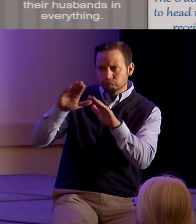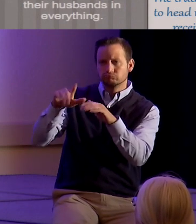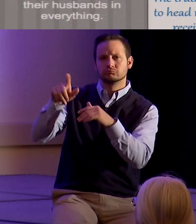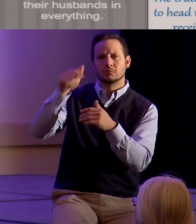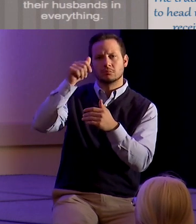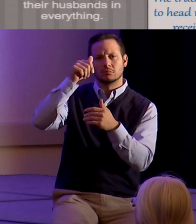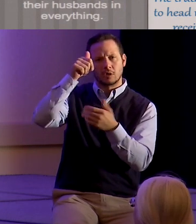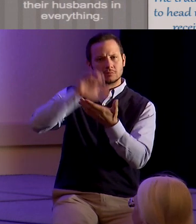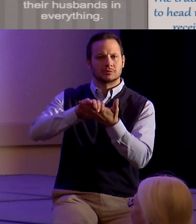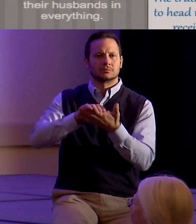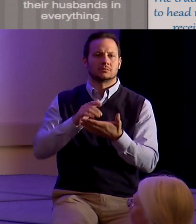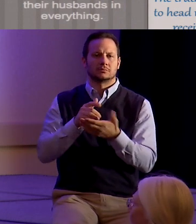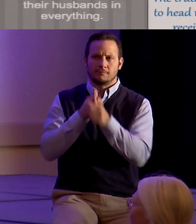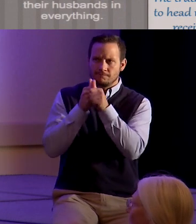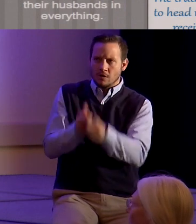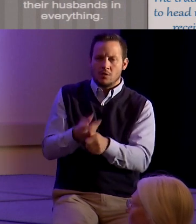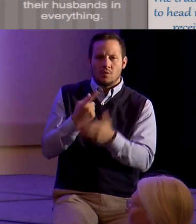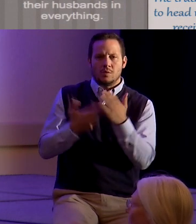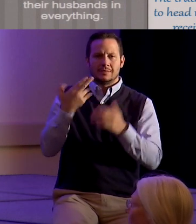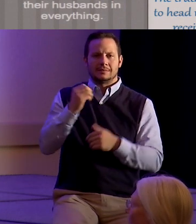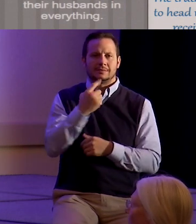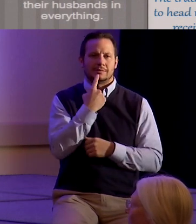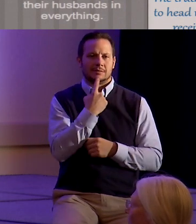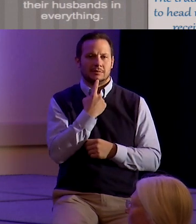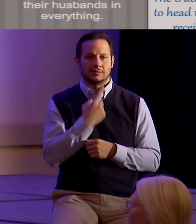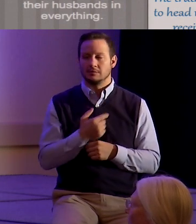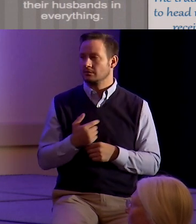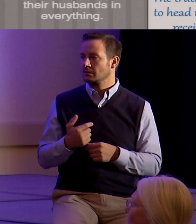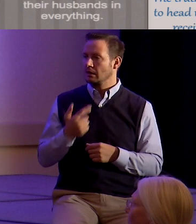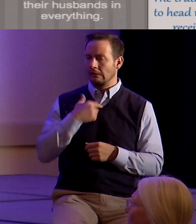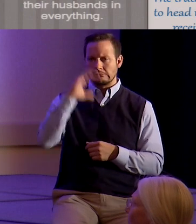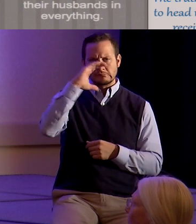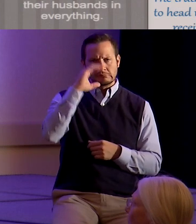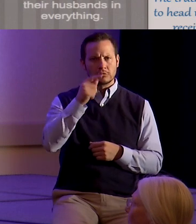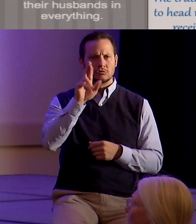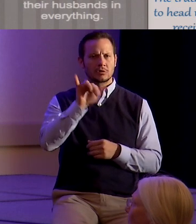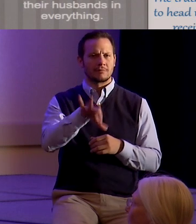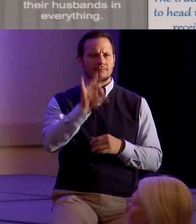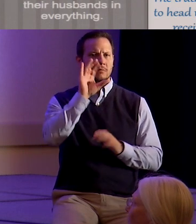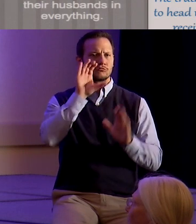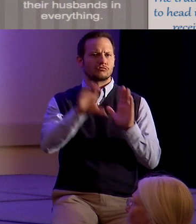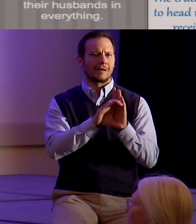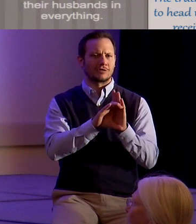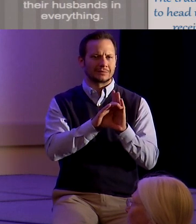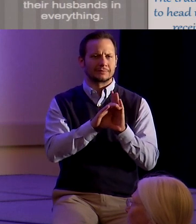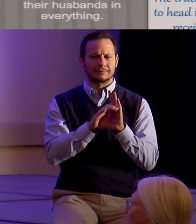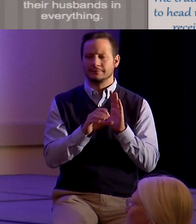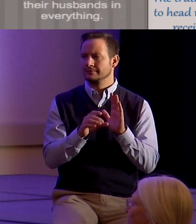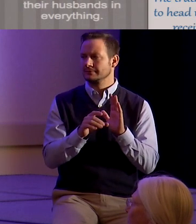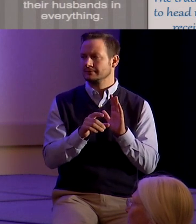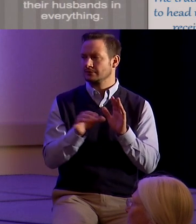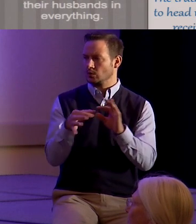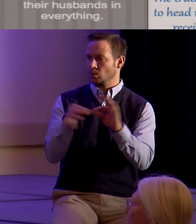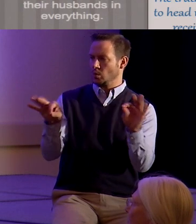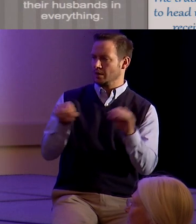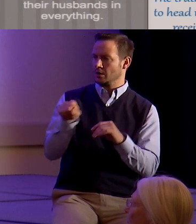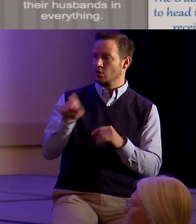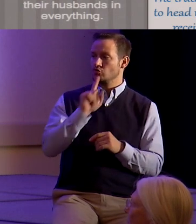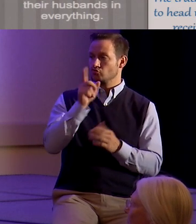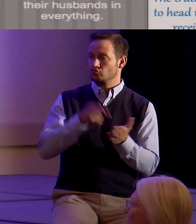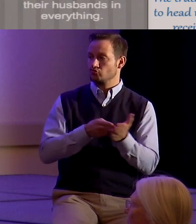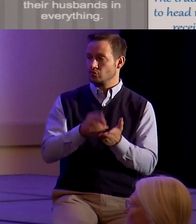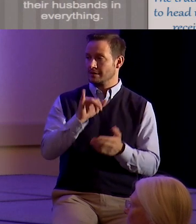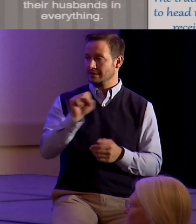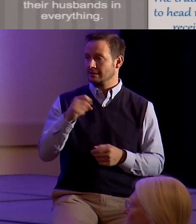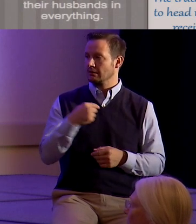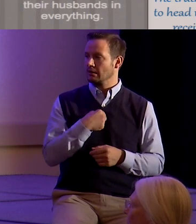towing the line, all of that. When I was looking for graphics for all of this, I stumbled onto the quote at the bottom. The truth is, I am